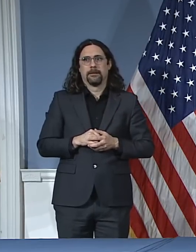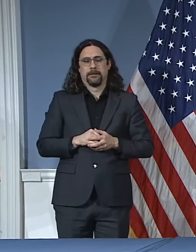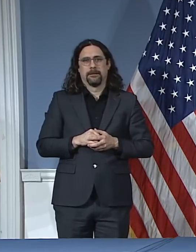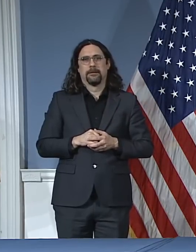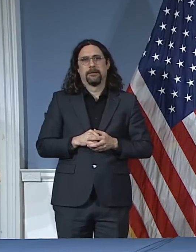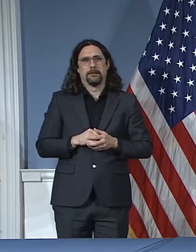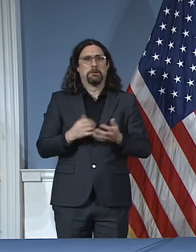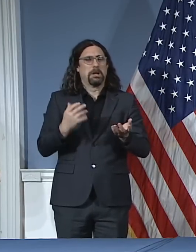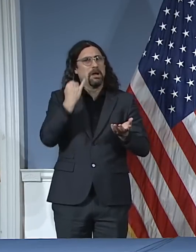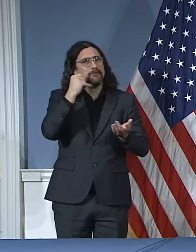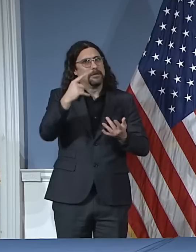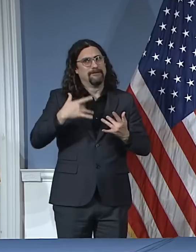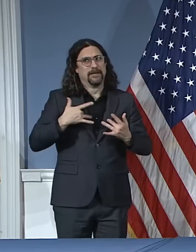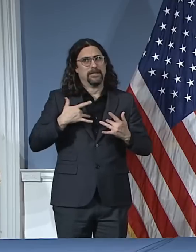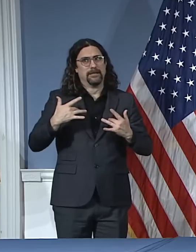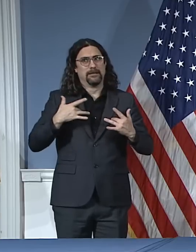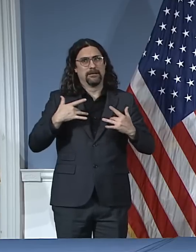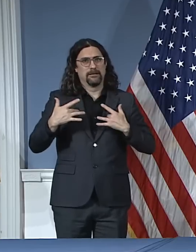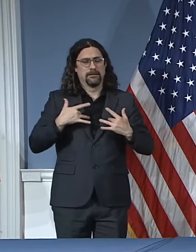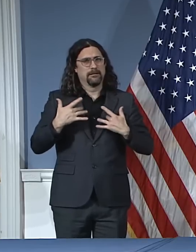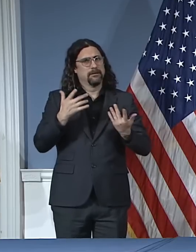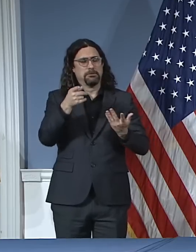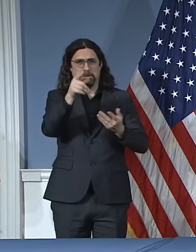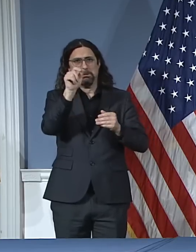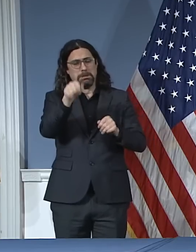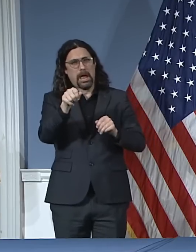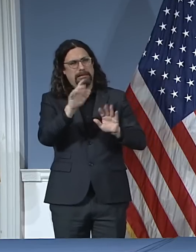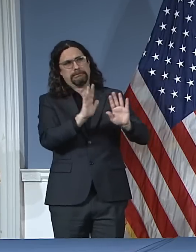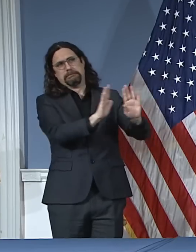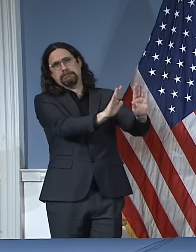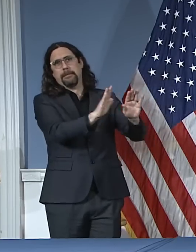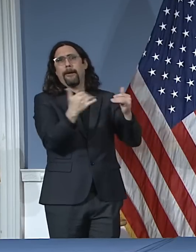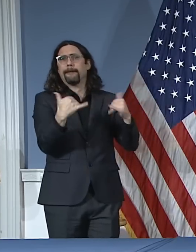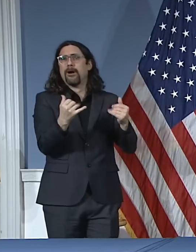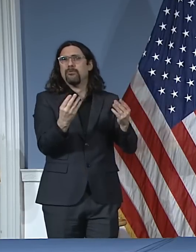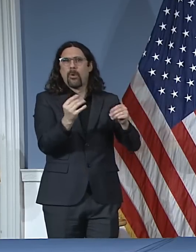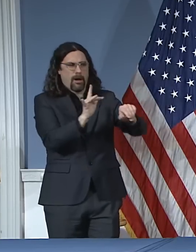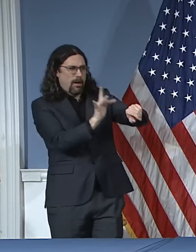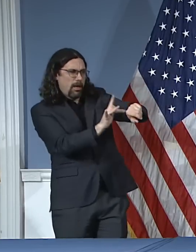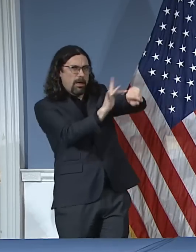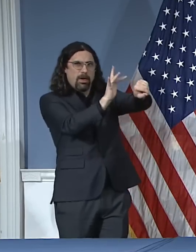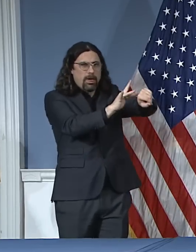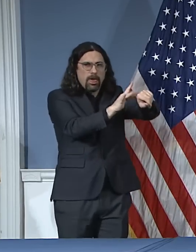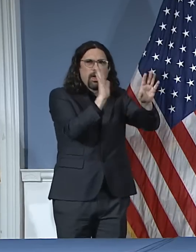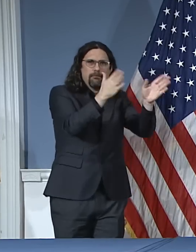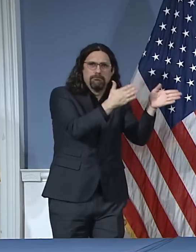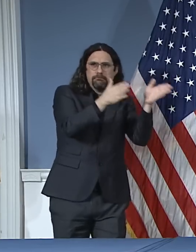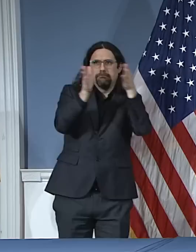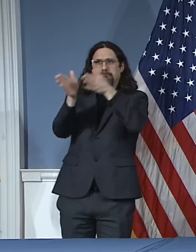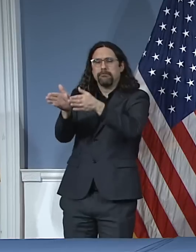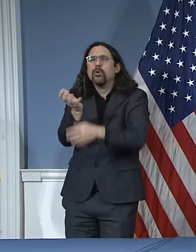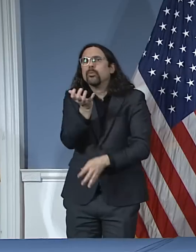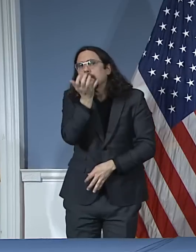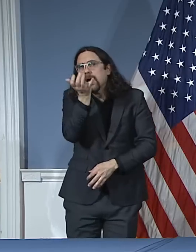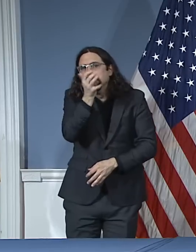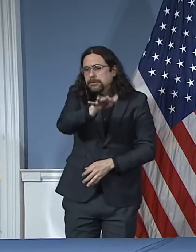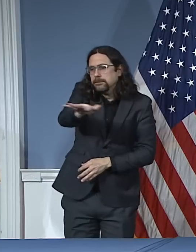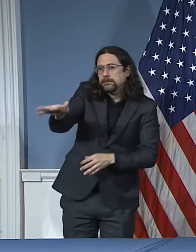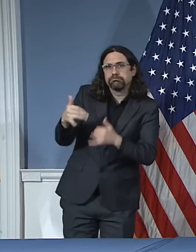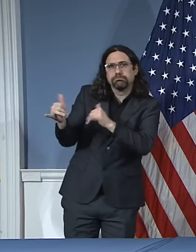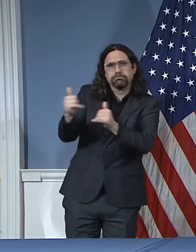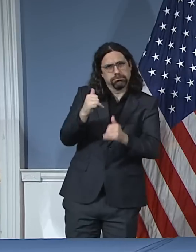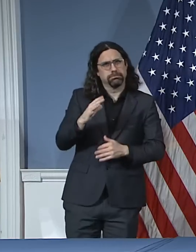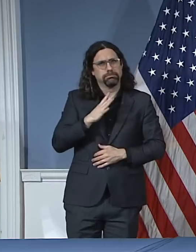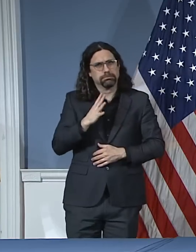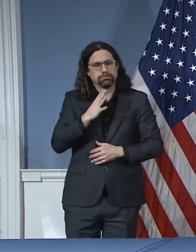Well, what we're going to do is have playgrounds open to the maximum extent possible, monitored and enforced, but parents